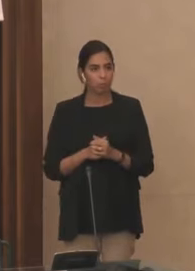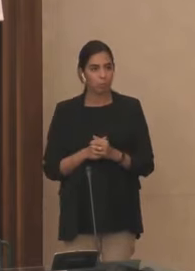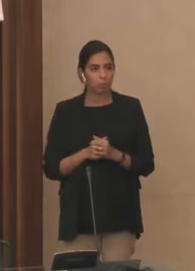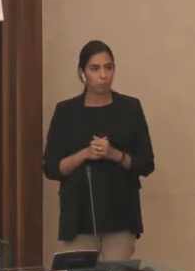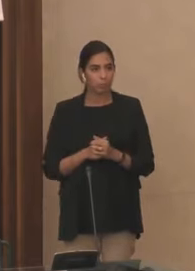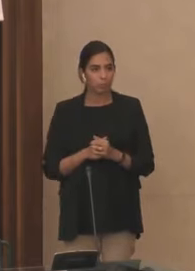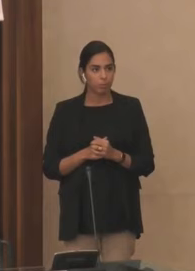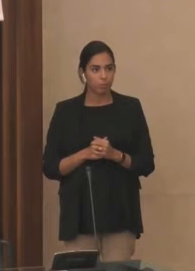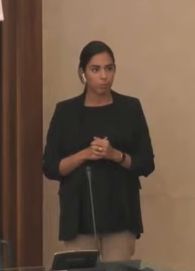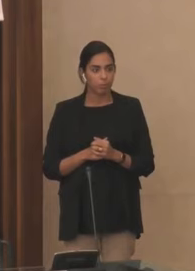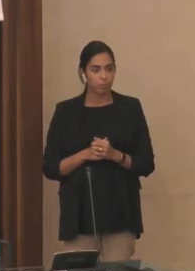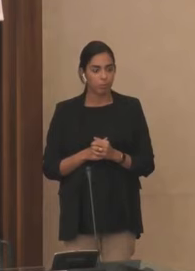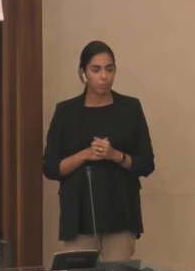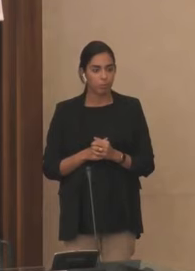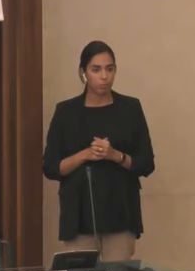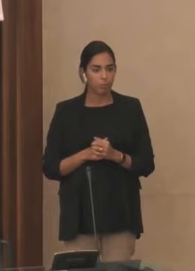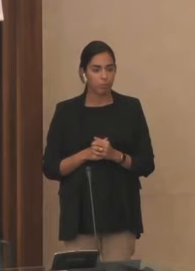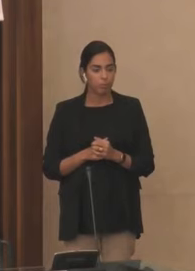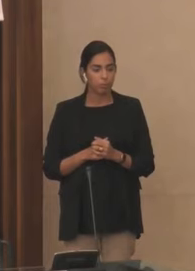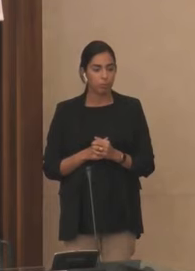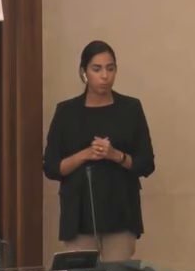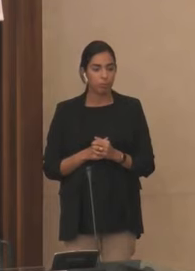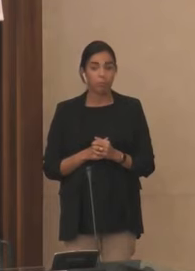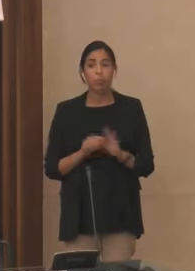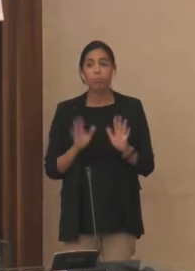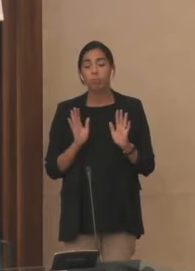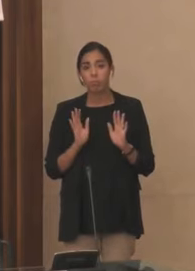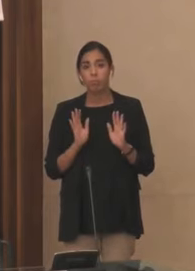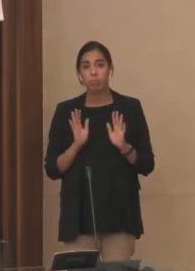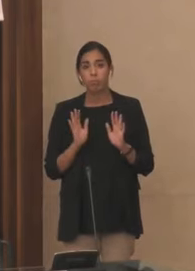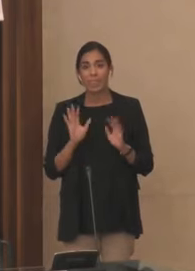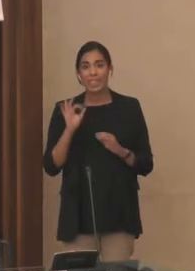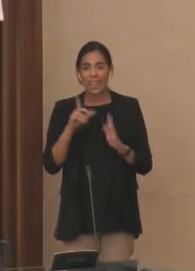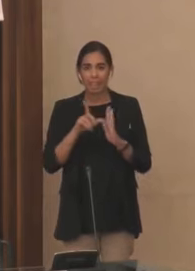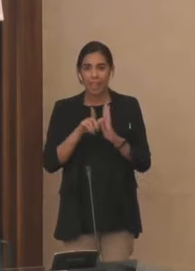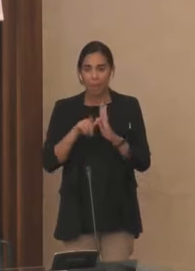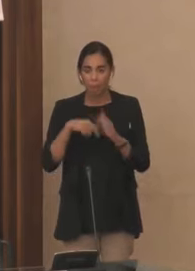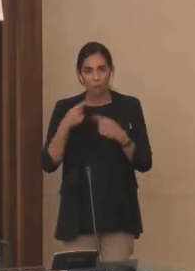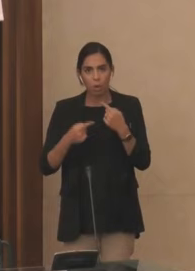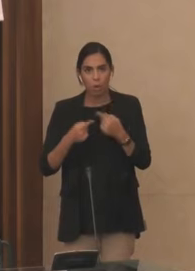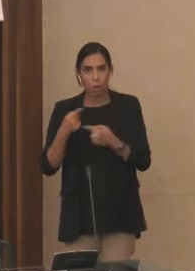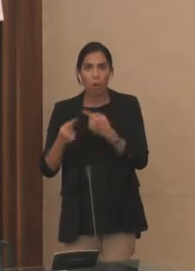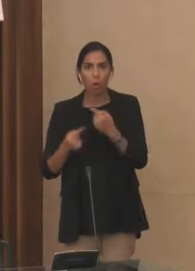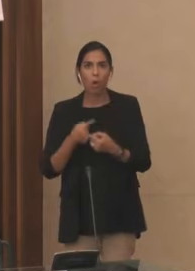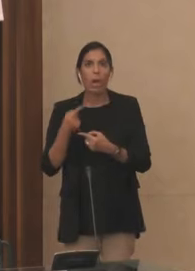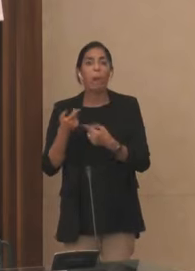and we receive patients with severe inflammation, we have to